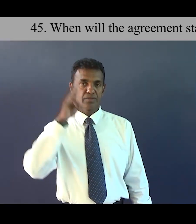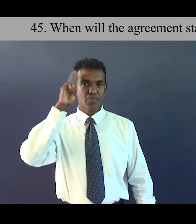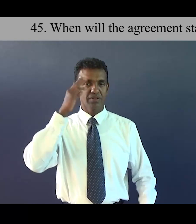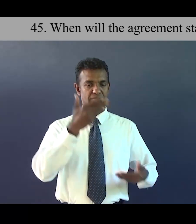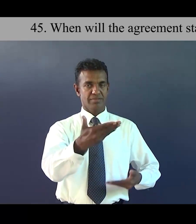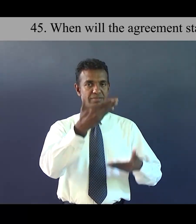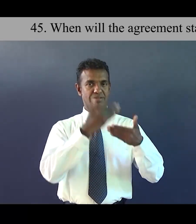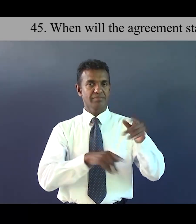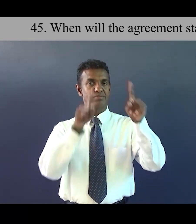it.